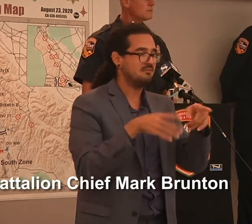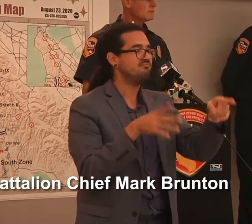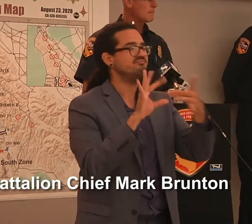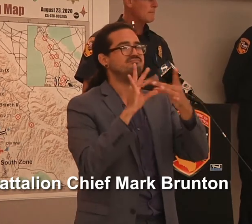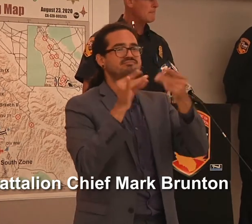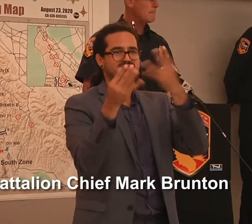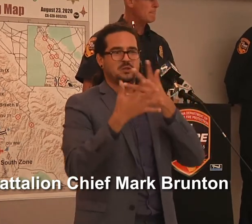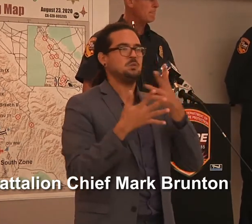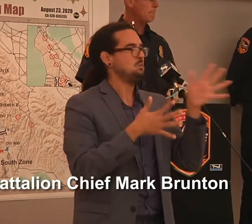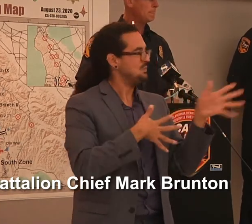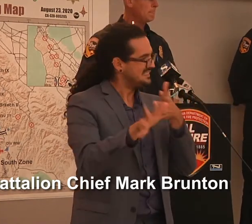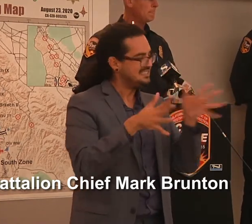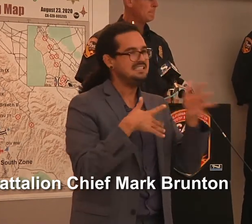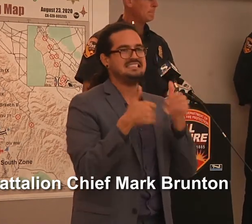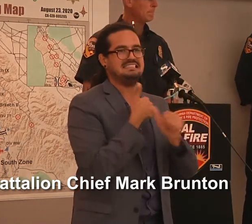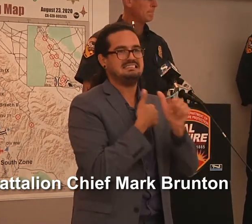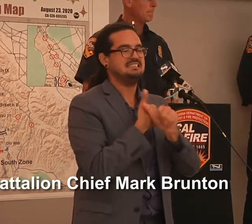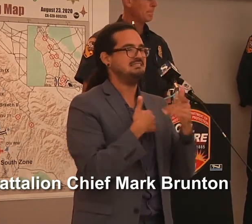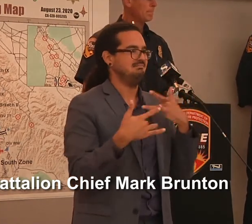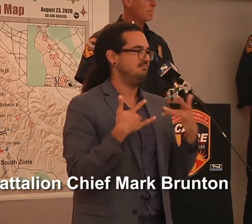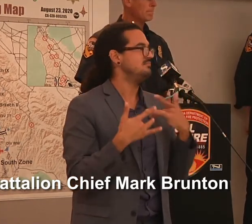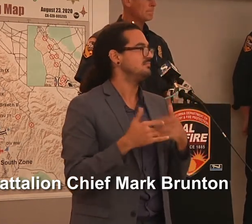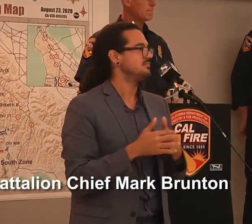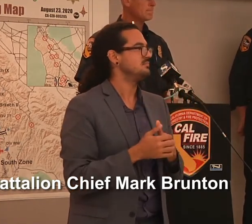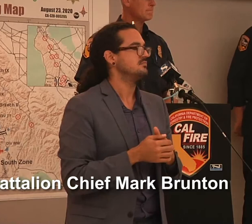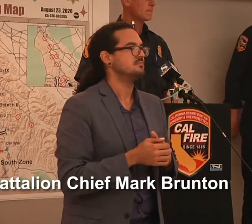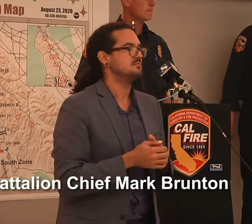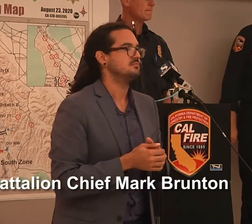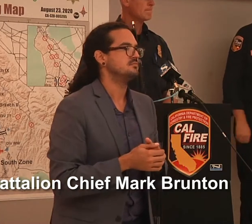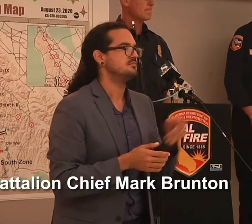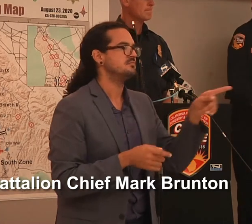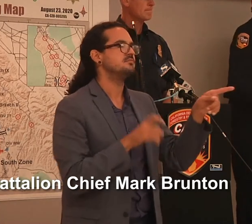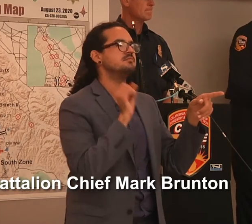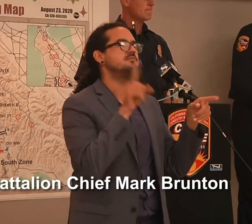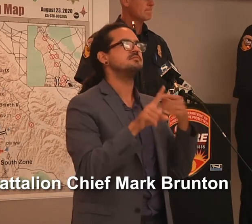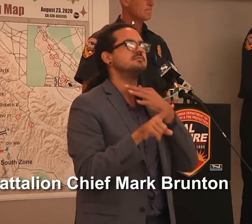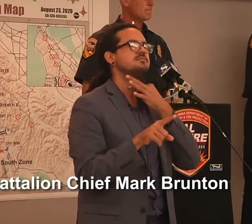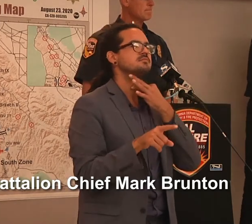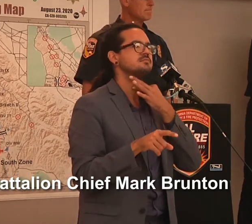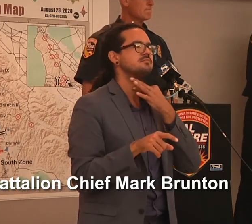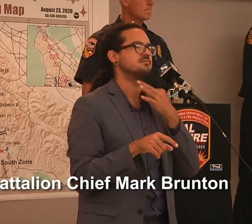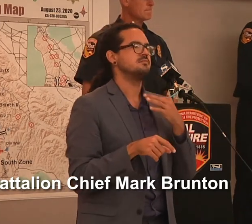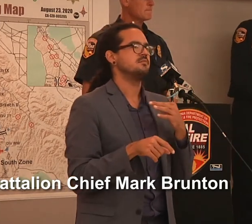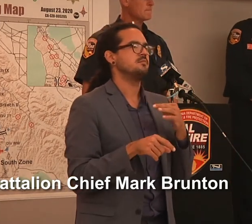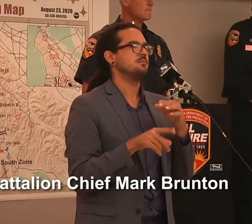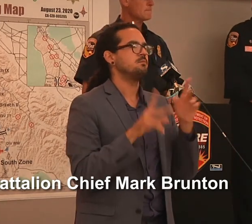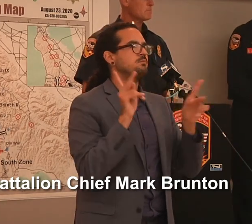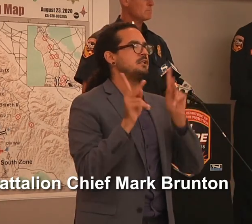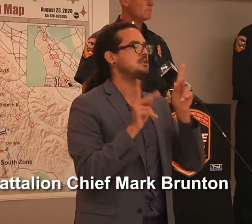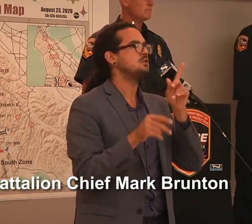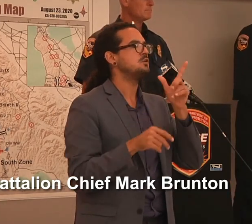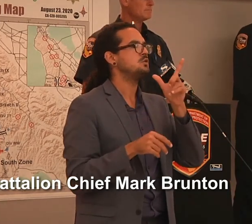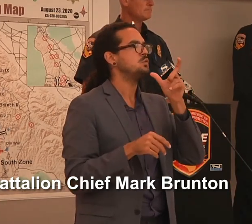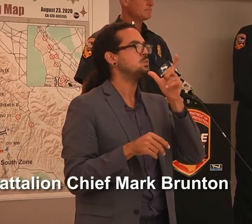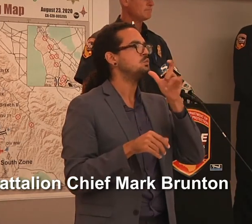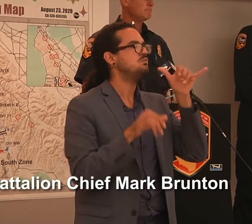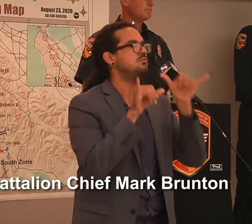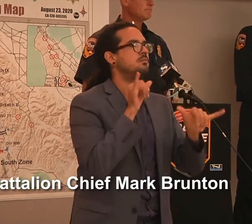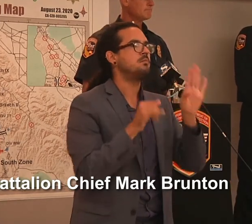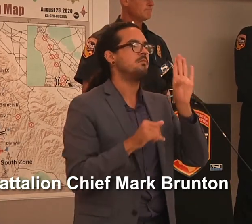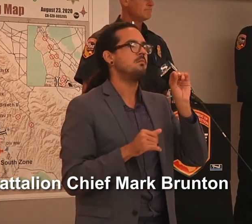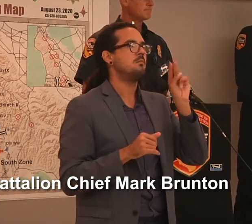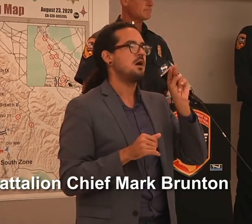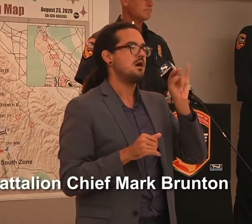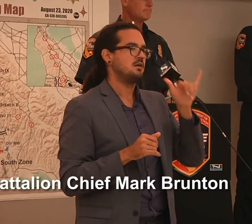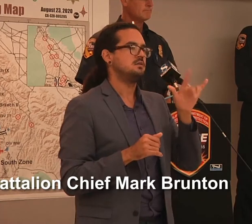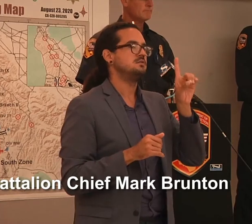What do you think of the people staying behind in the evac zones? There's a group in Bonny Doon, for instance, that claims they saved 20 homes.